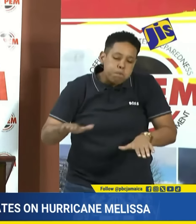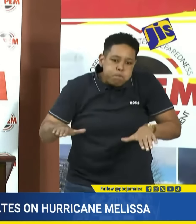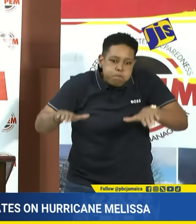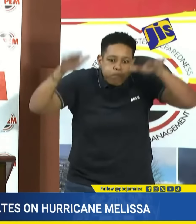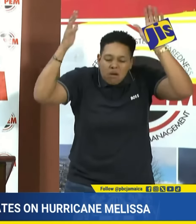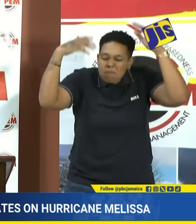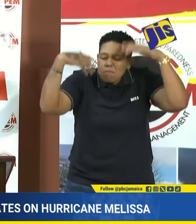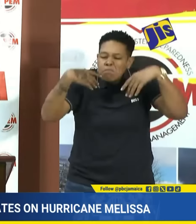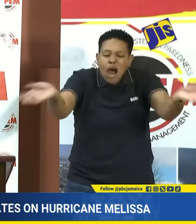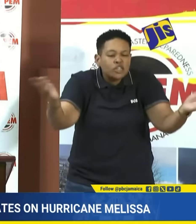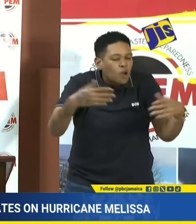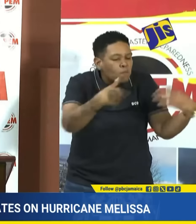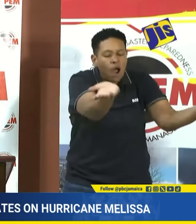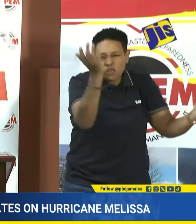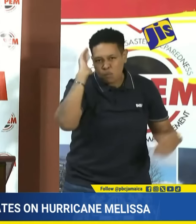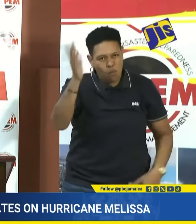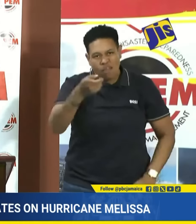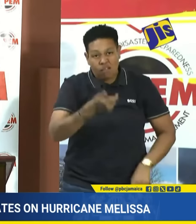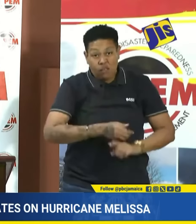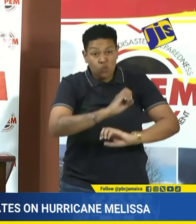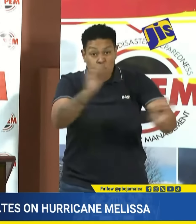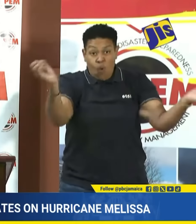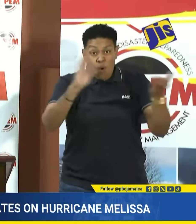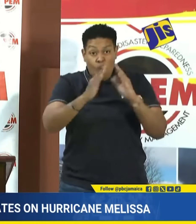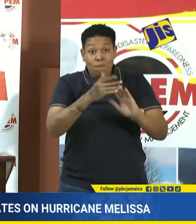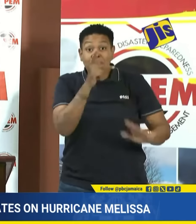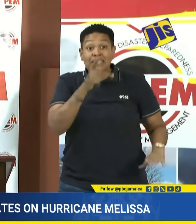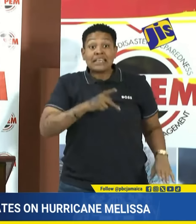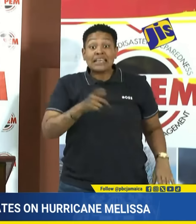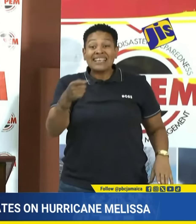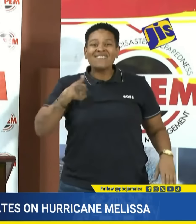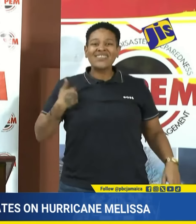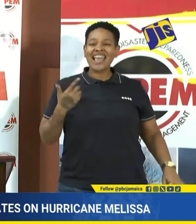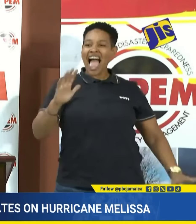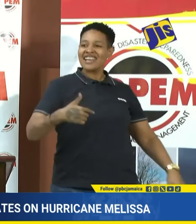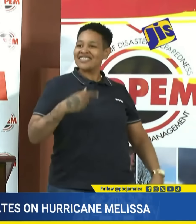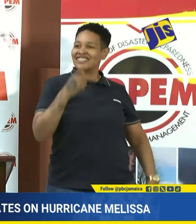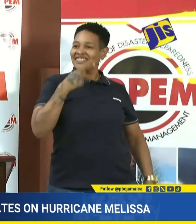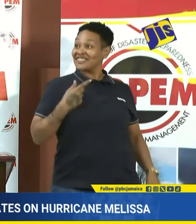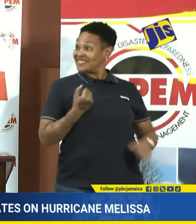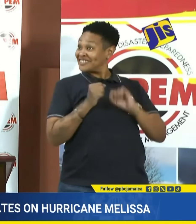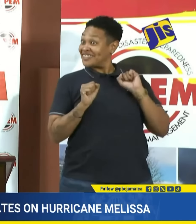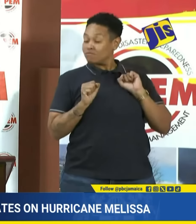flooded. There's no community in Kingston that is immune